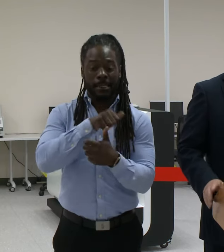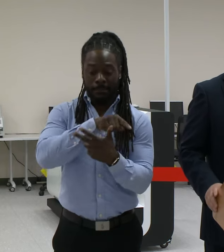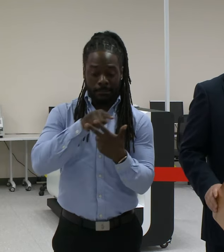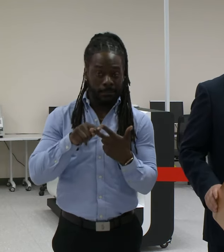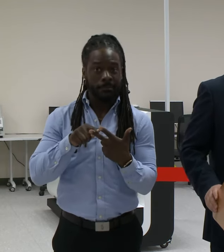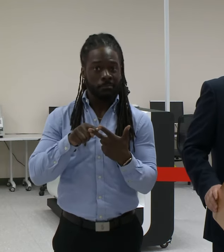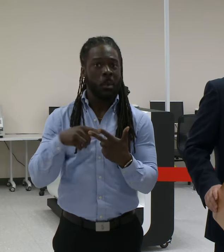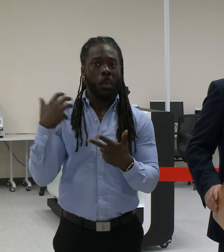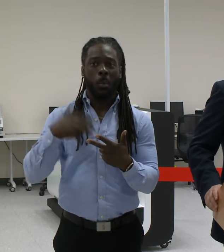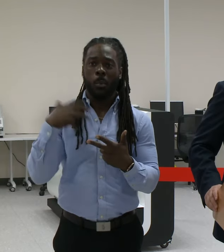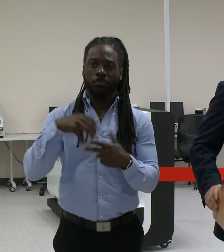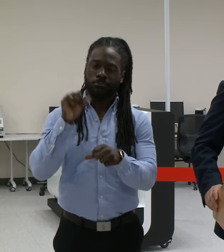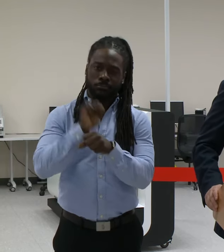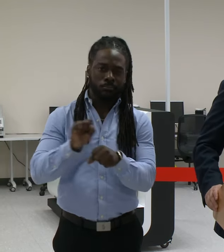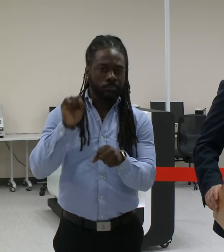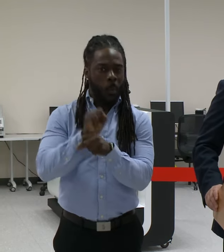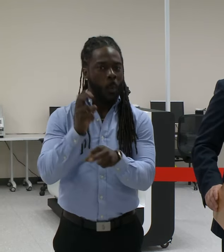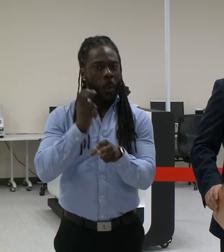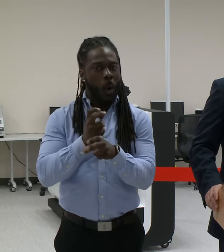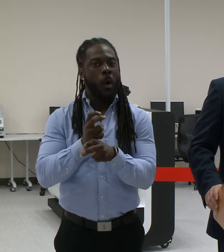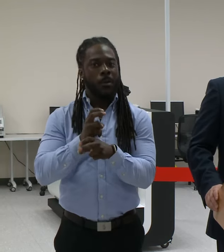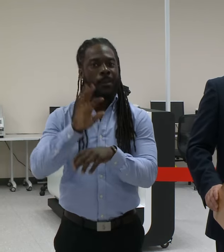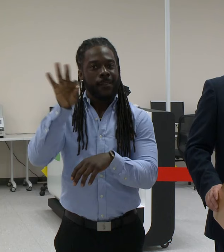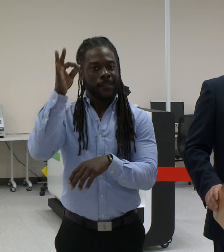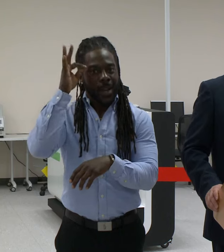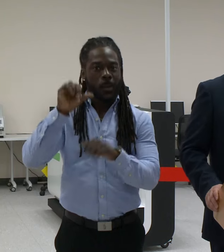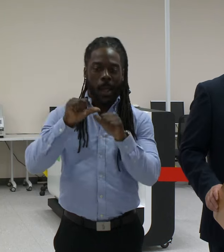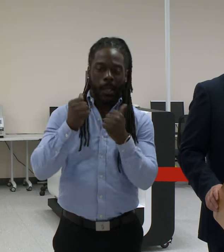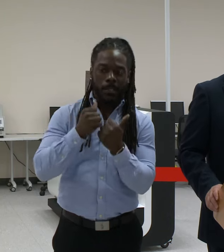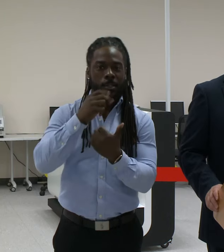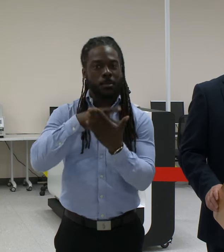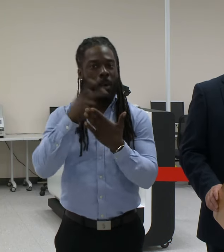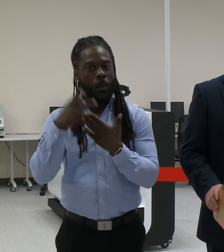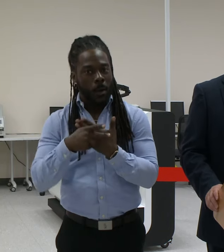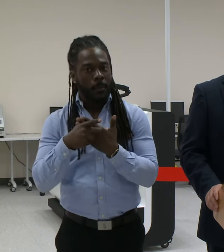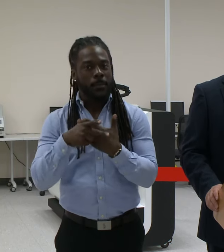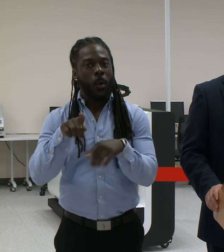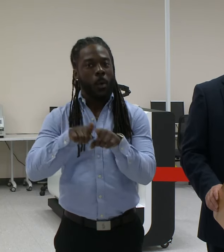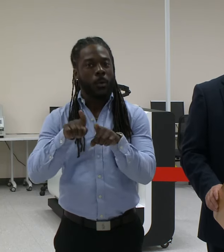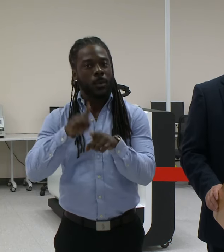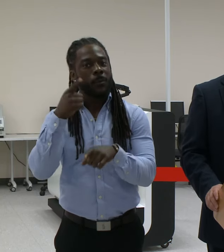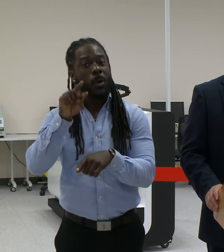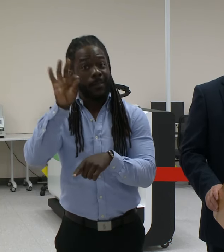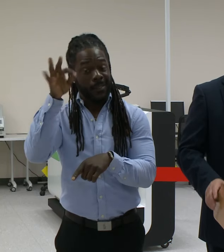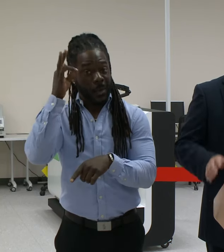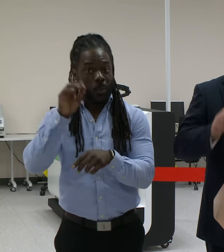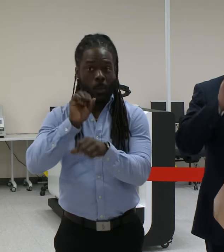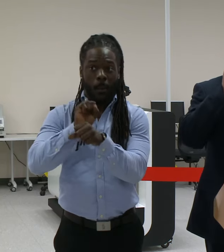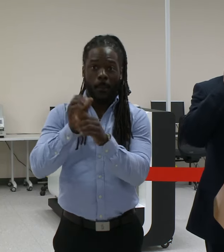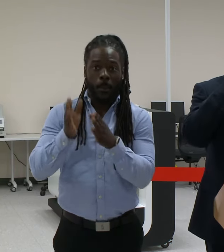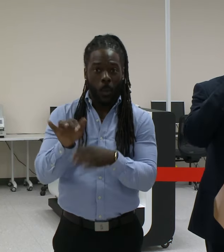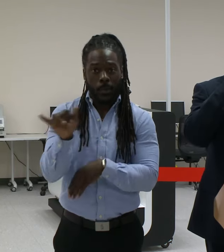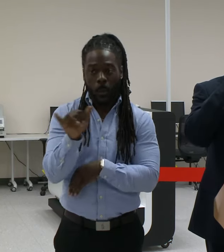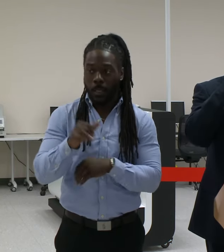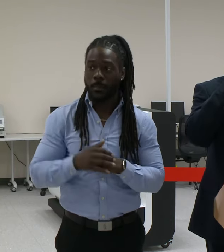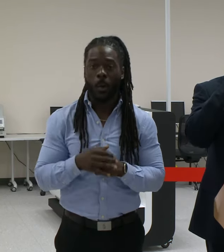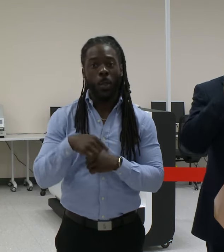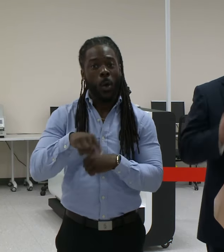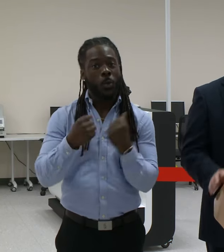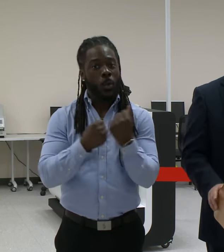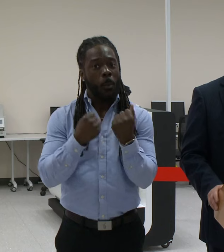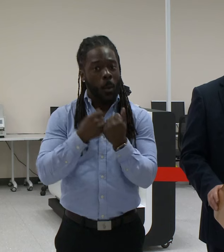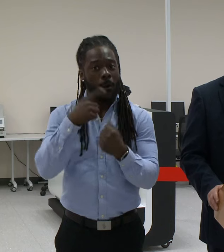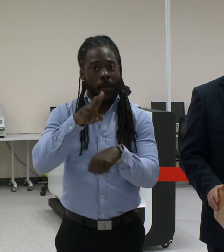is a tireless champion of federal agencies and programs, and also for federal employees. Their support for the